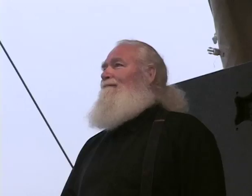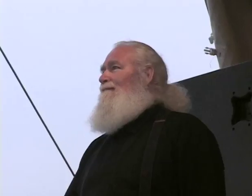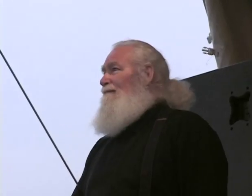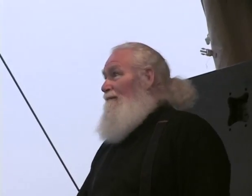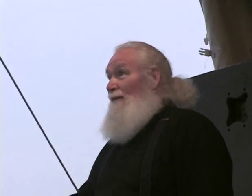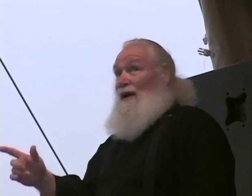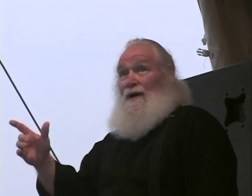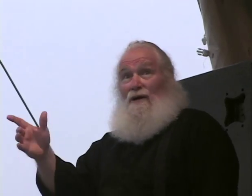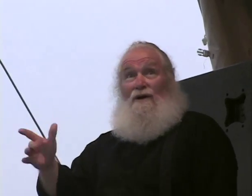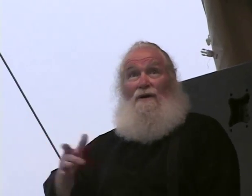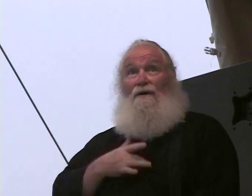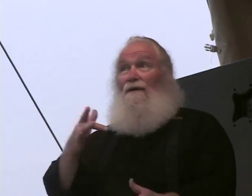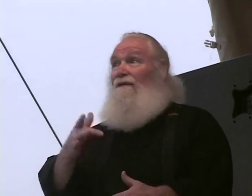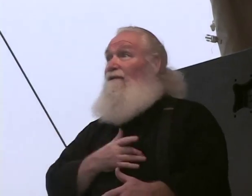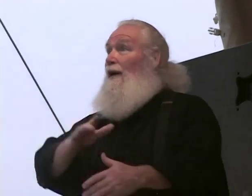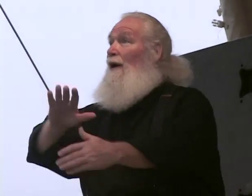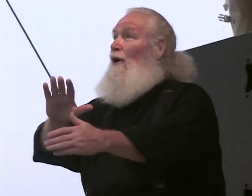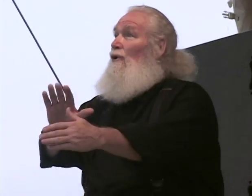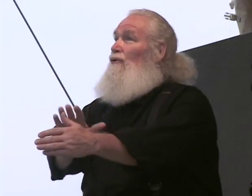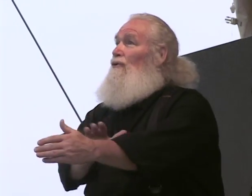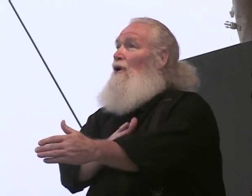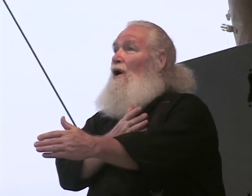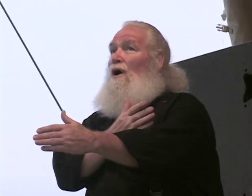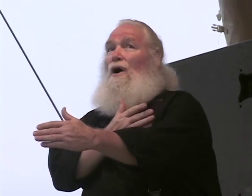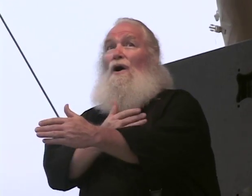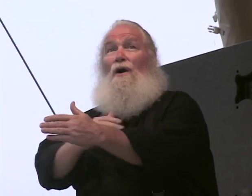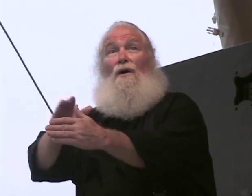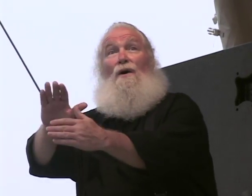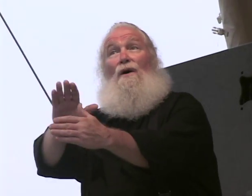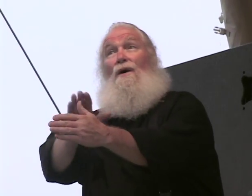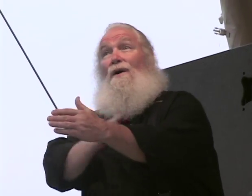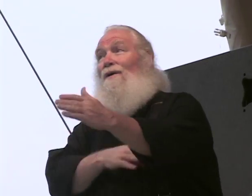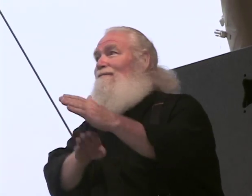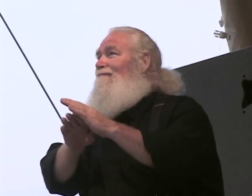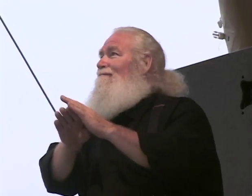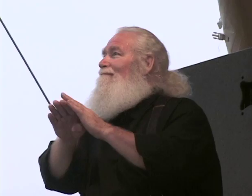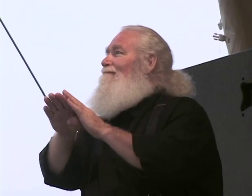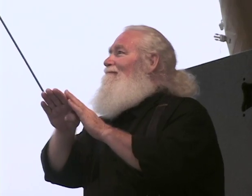Can you feel the song rising up?